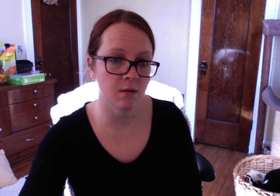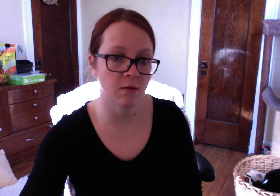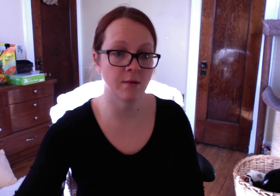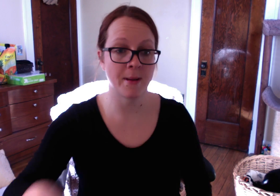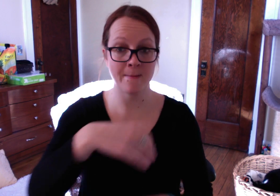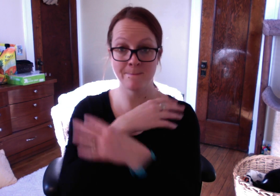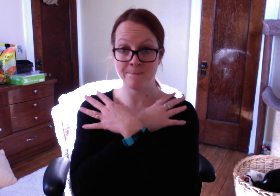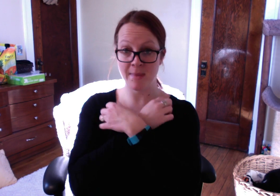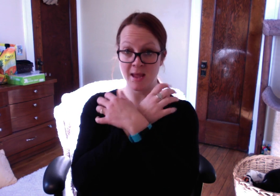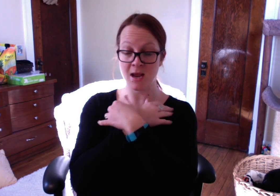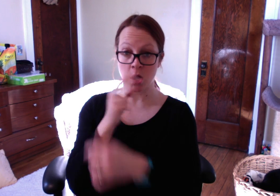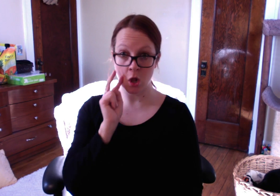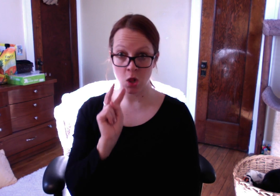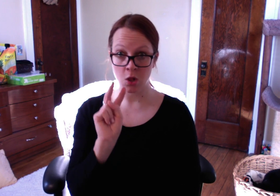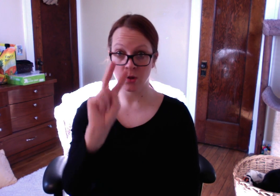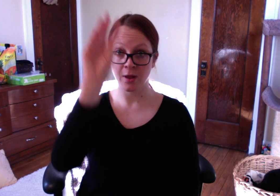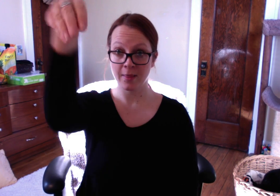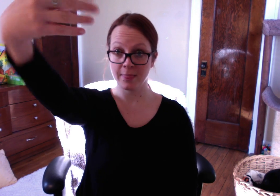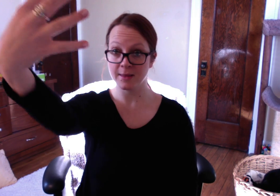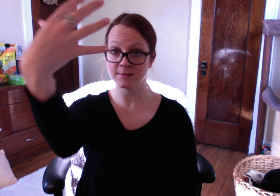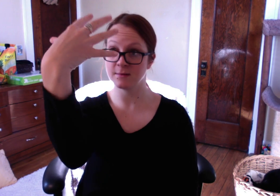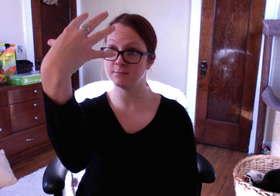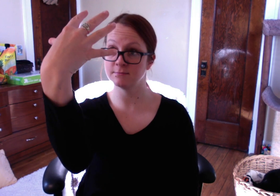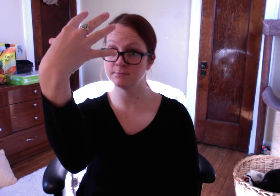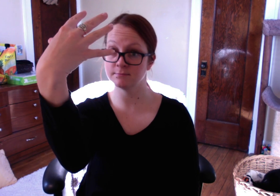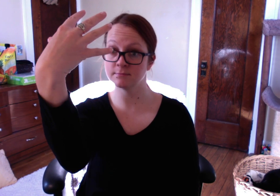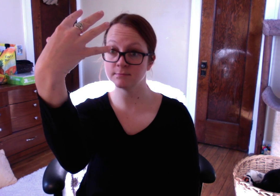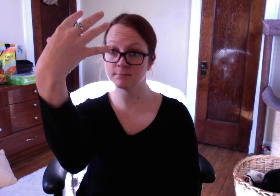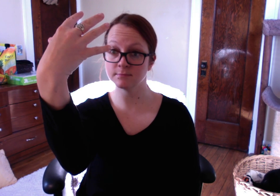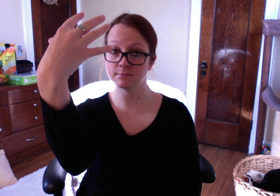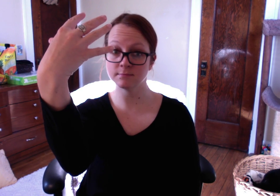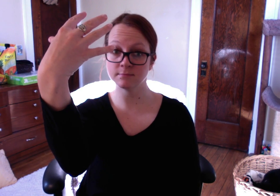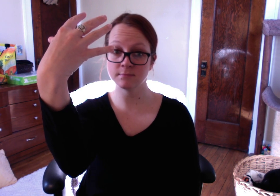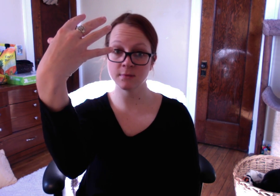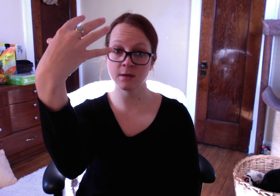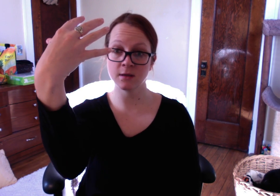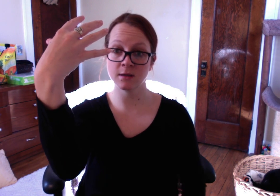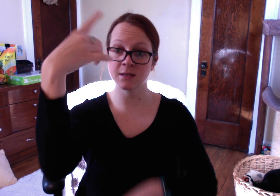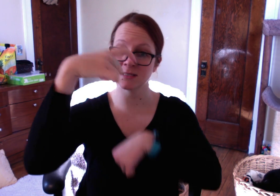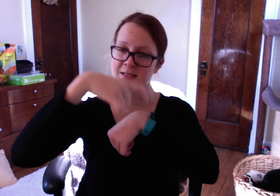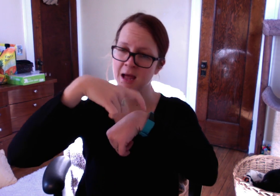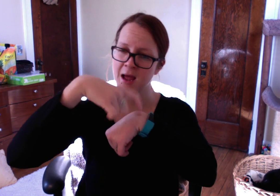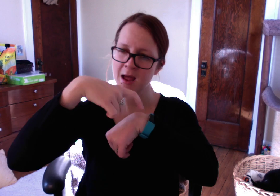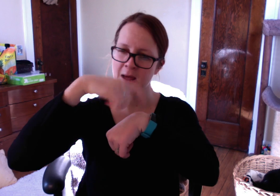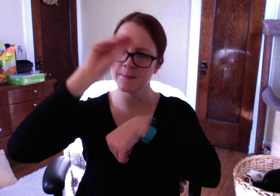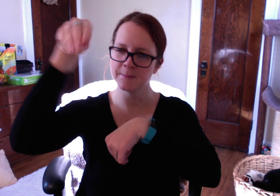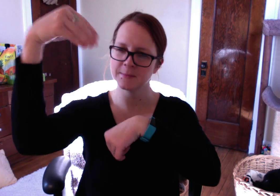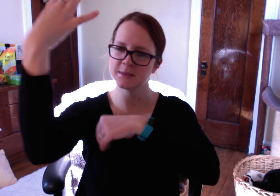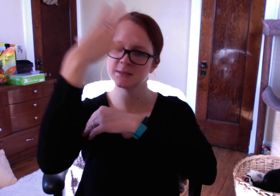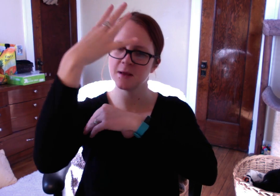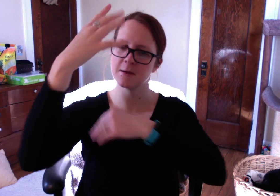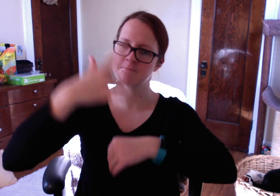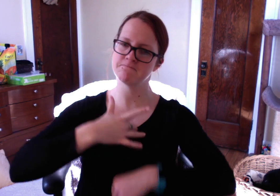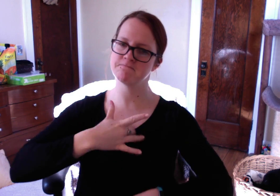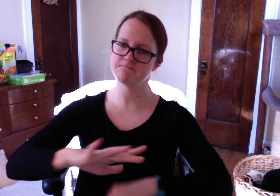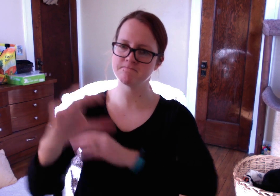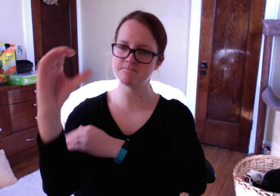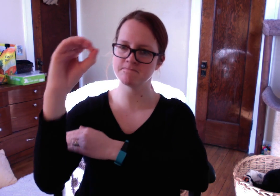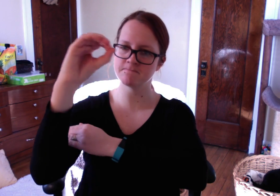Bear turned west to face the sun. It was the time when the sun always goes down. Bear stood up to